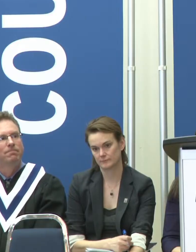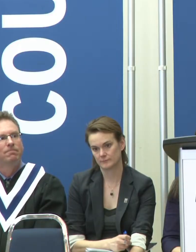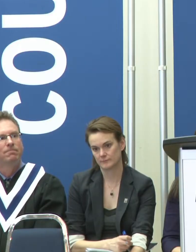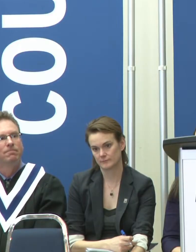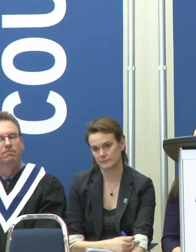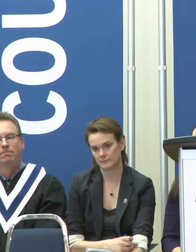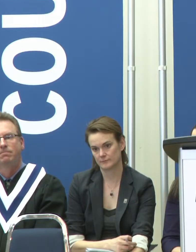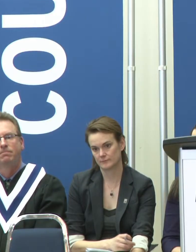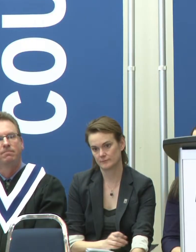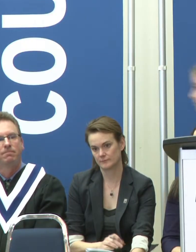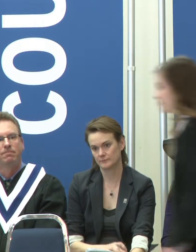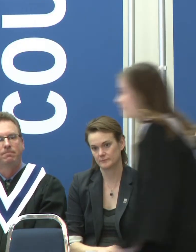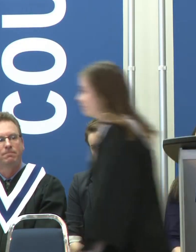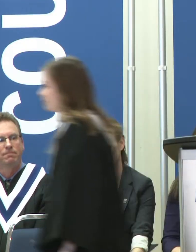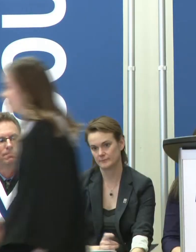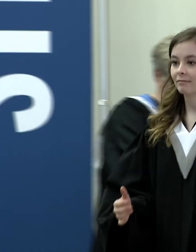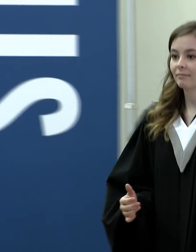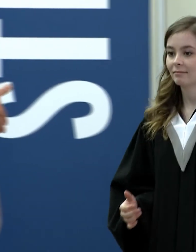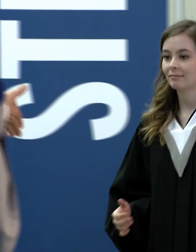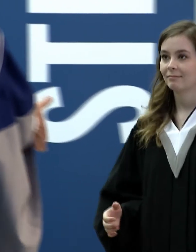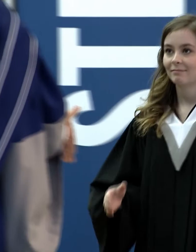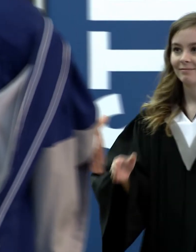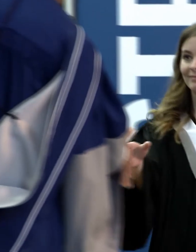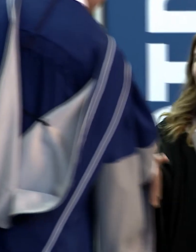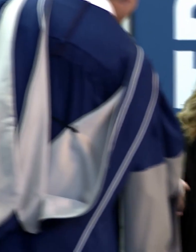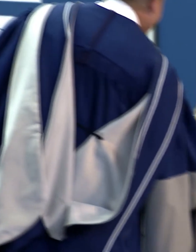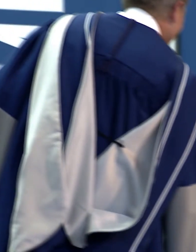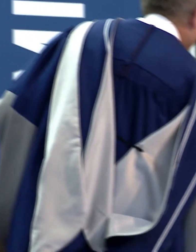Natalie Sears.